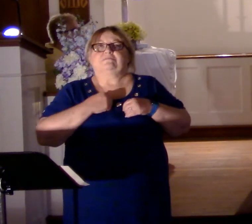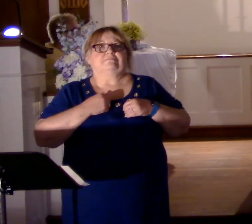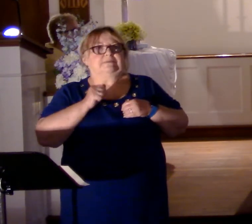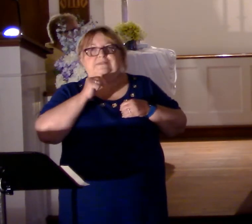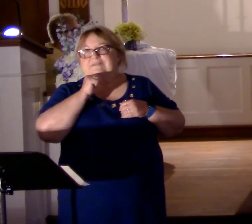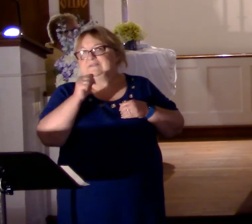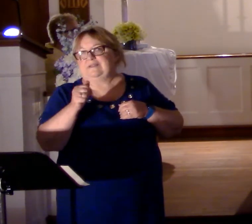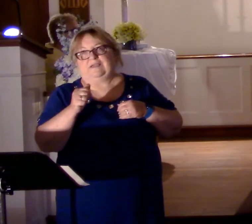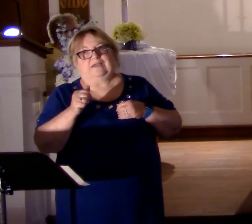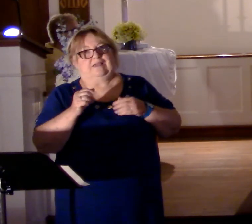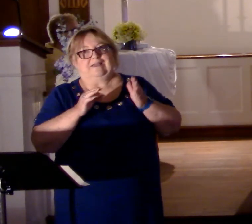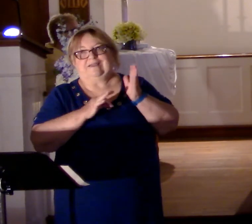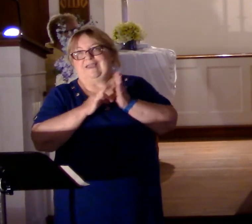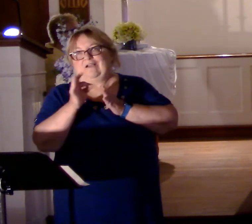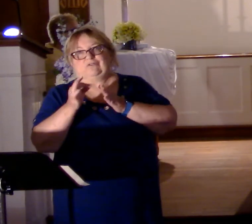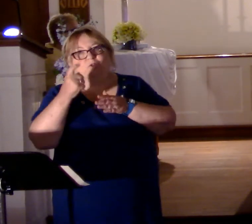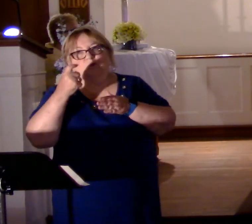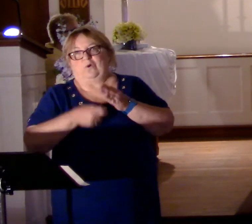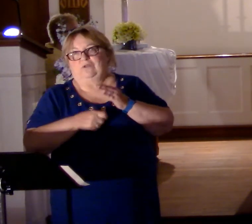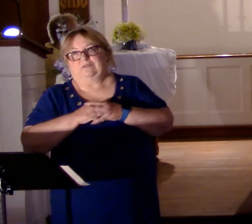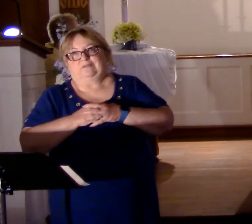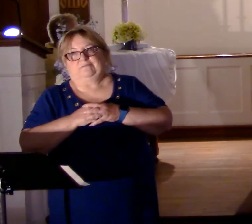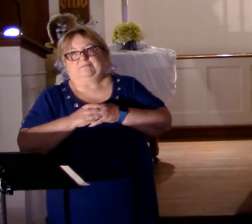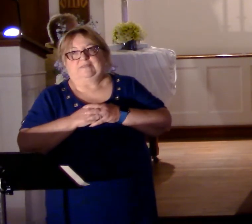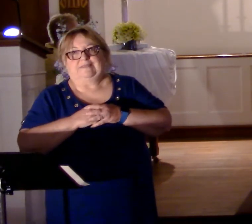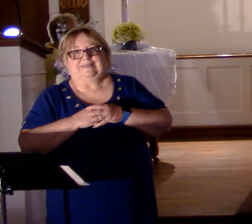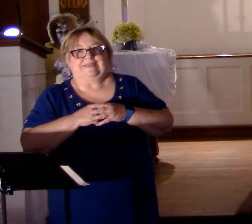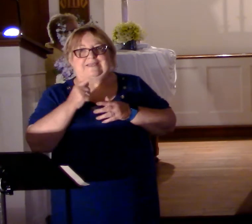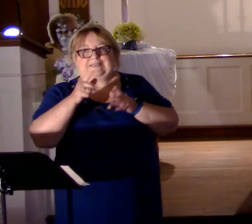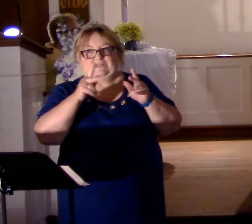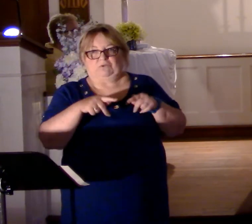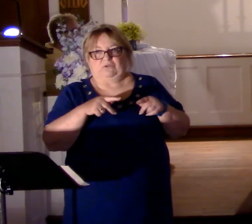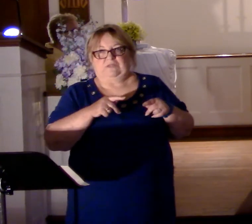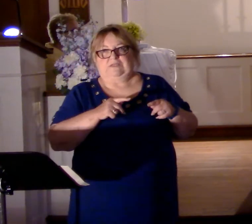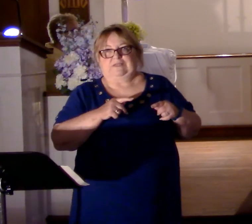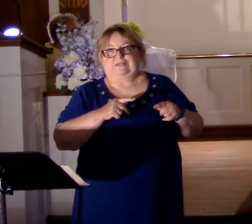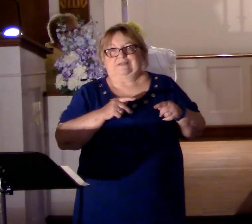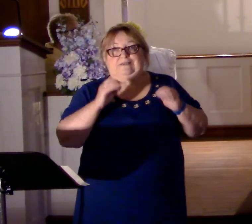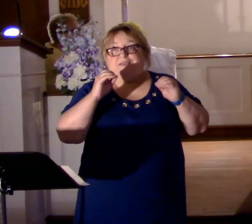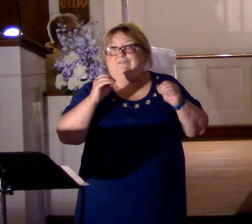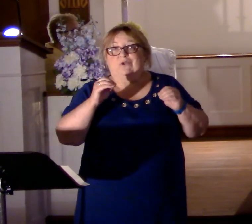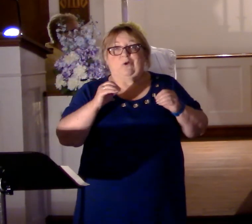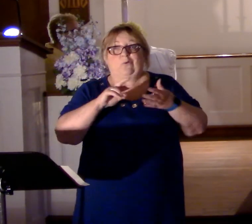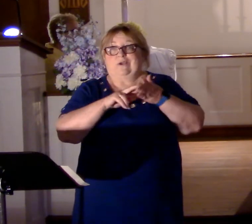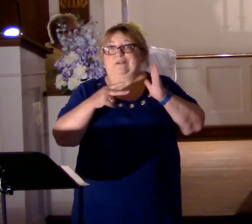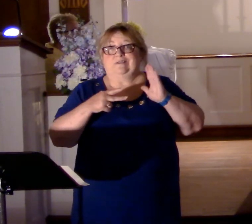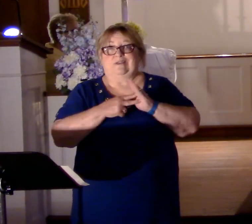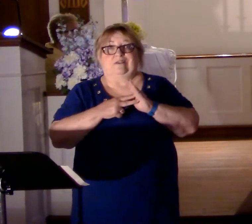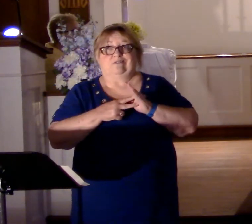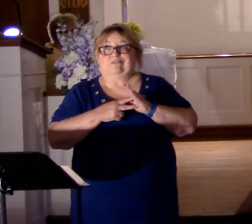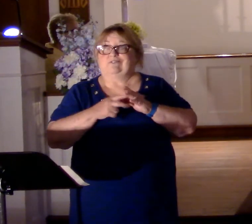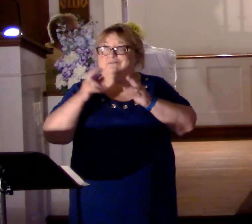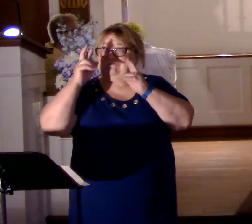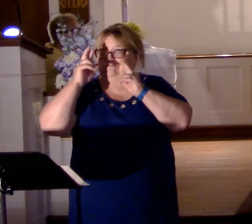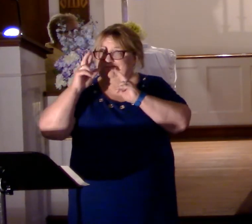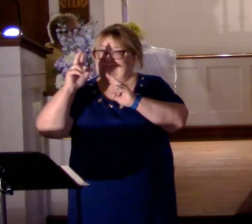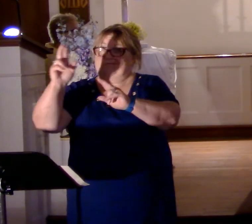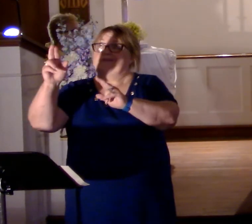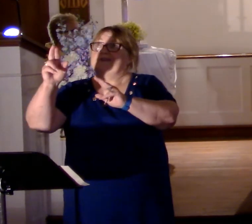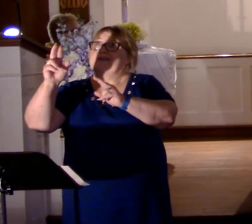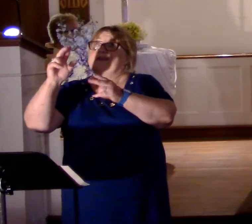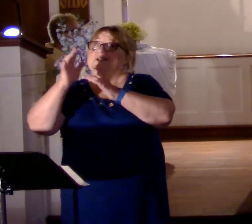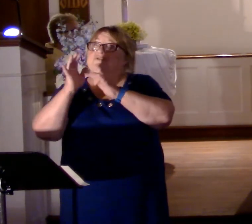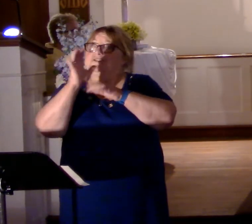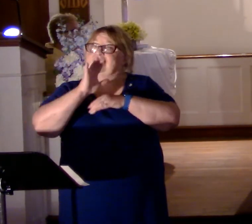not counted the cost. This person has no intention of loyalty to Jesus Christ